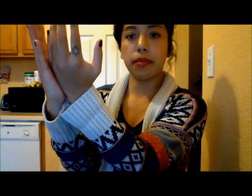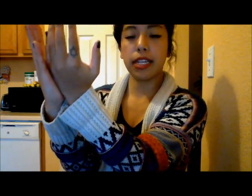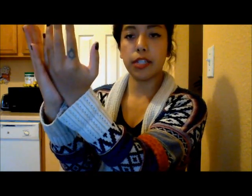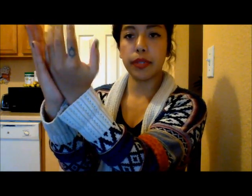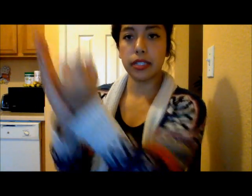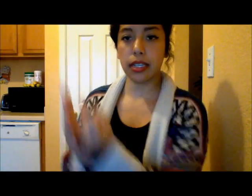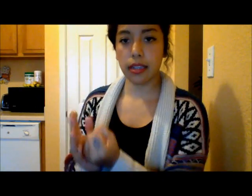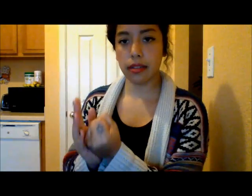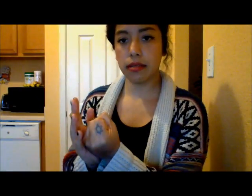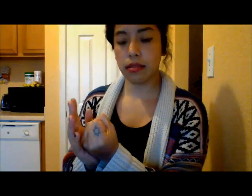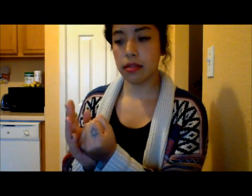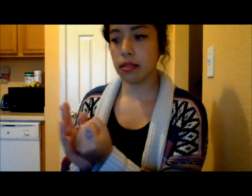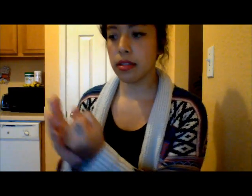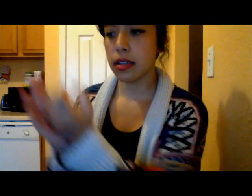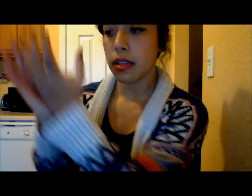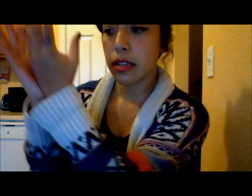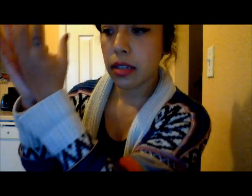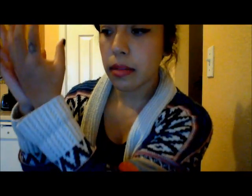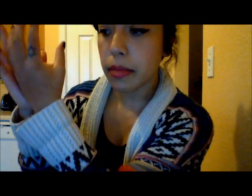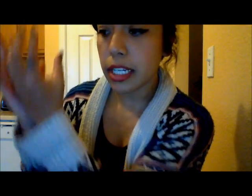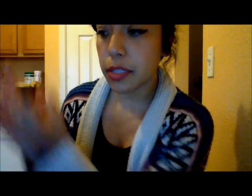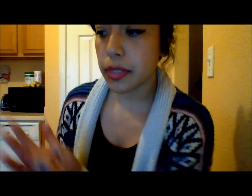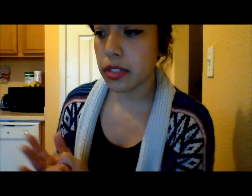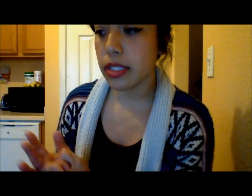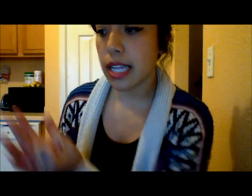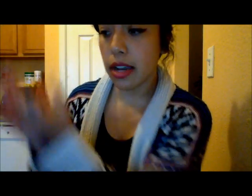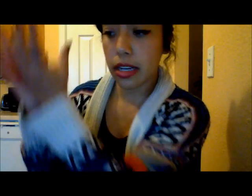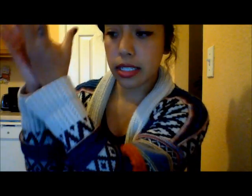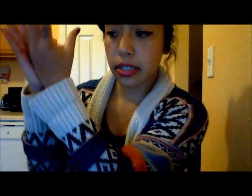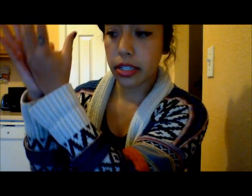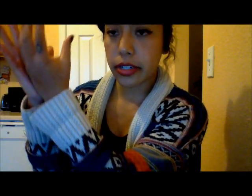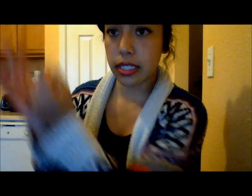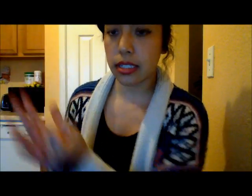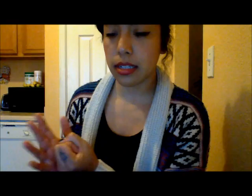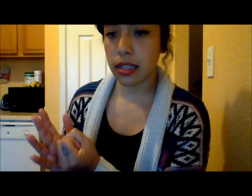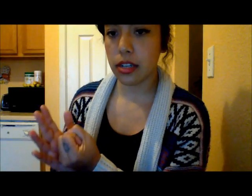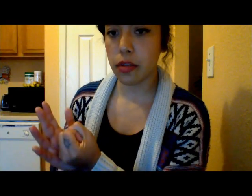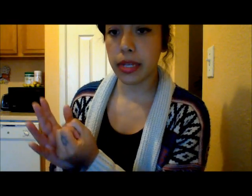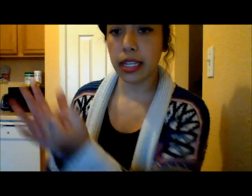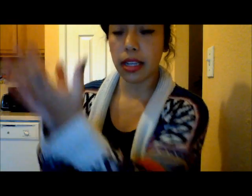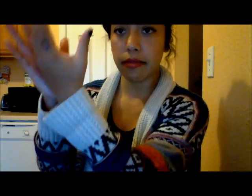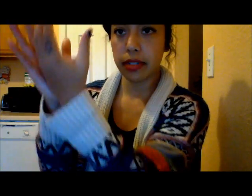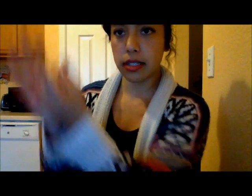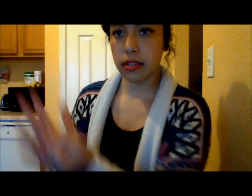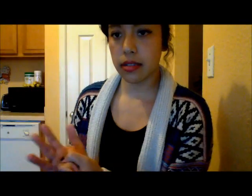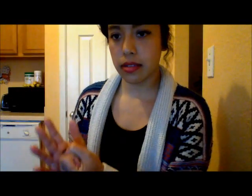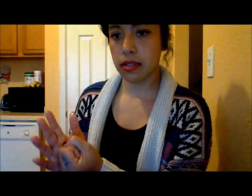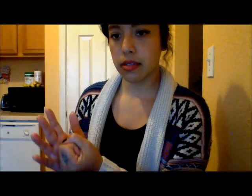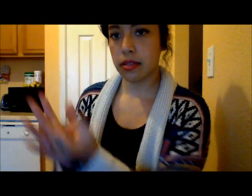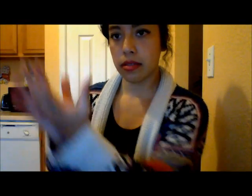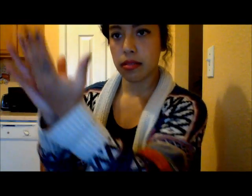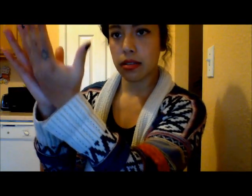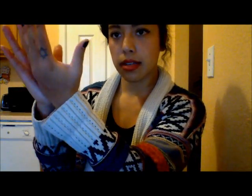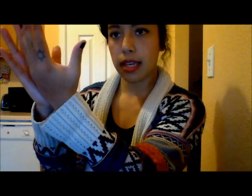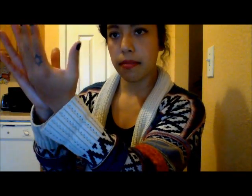money dwindling. Money dwindles down until there is no money left. Okay.